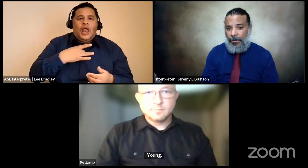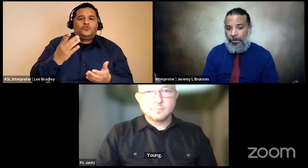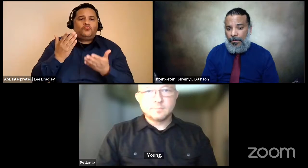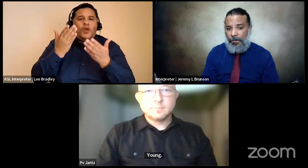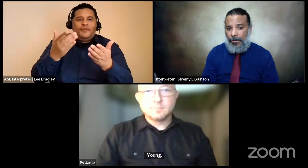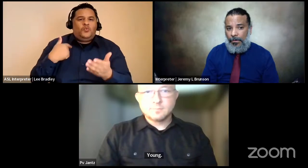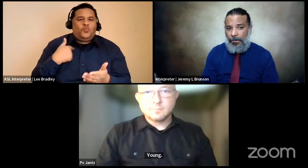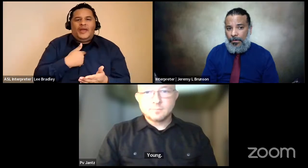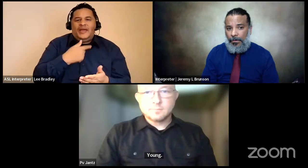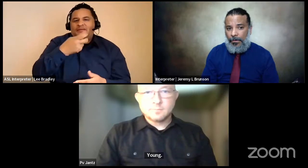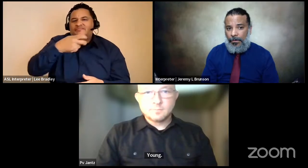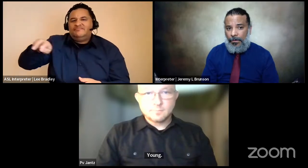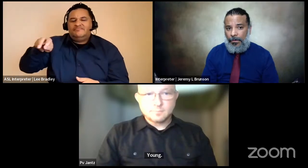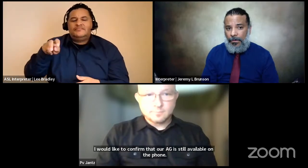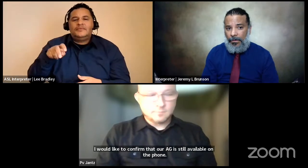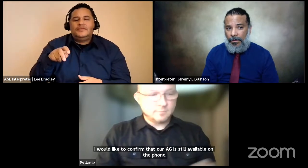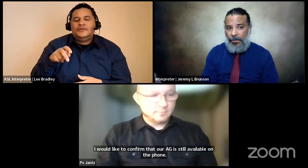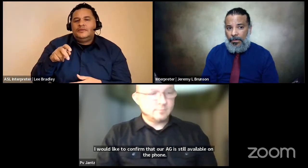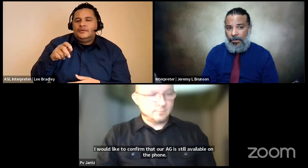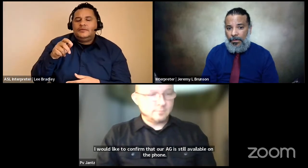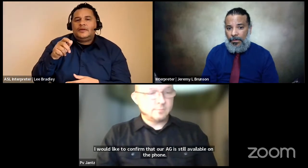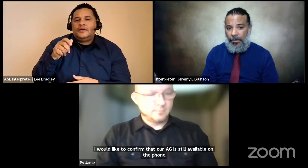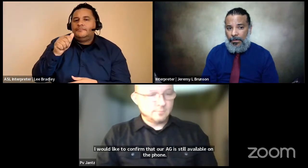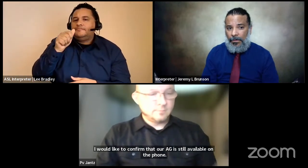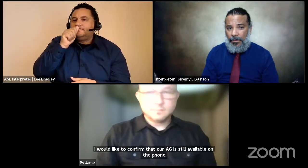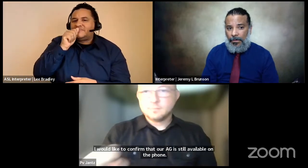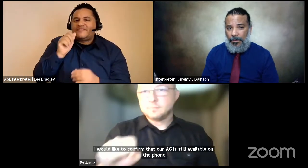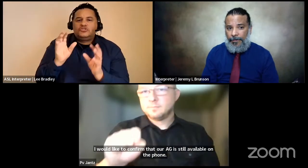that we go into an executive session for legal advice.